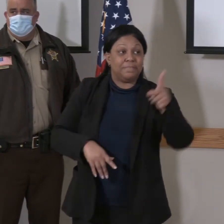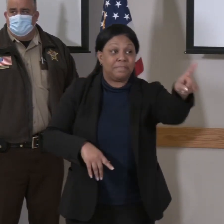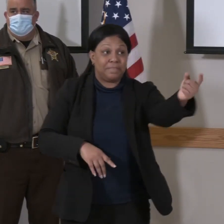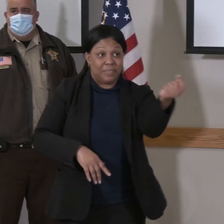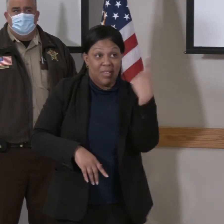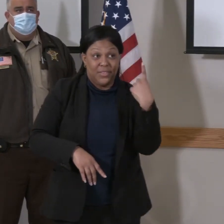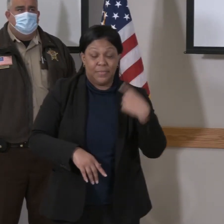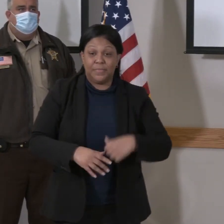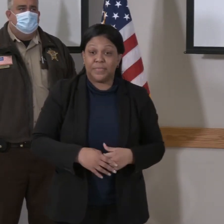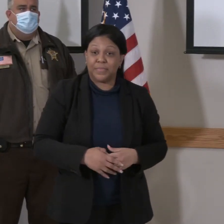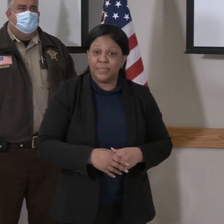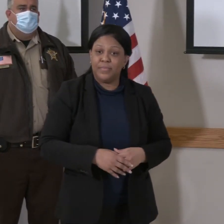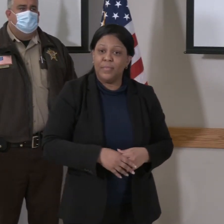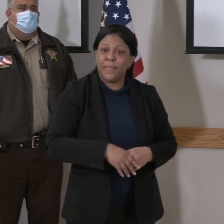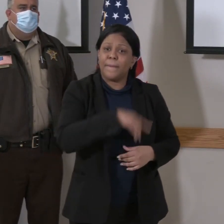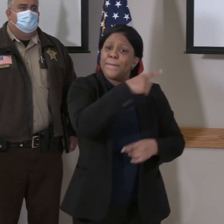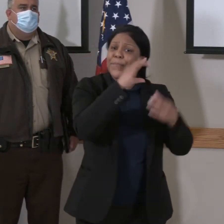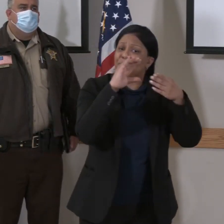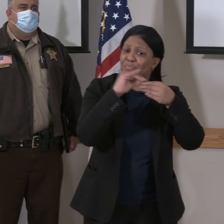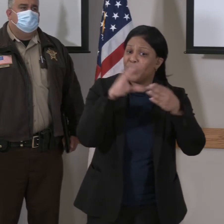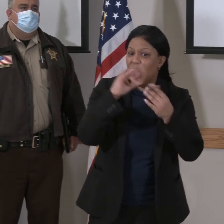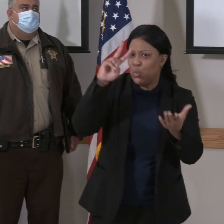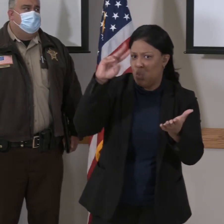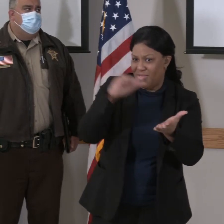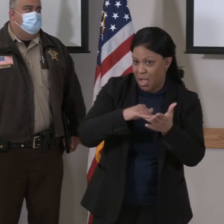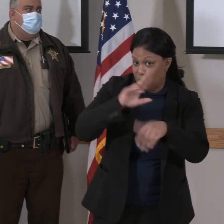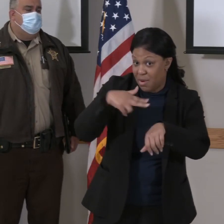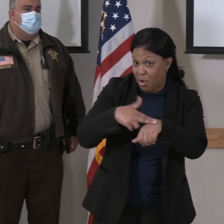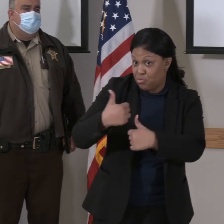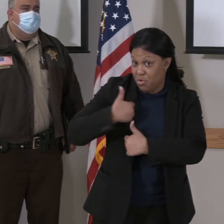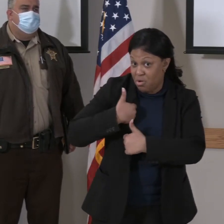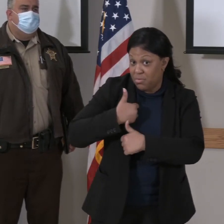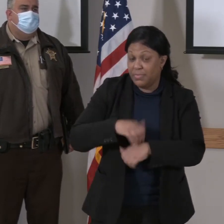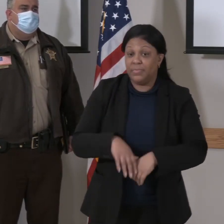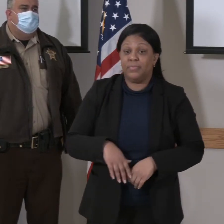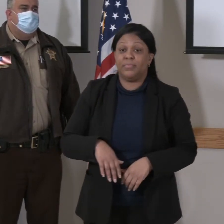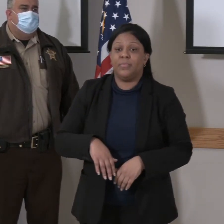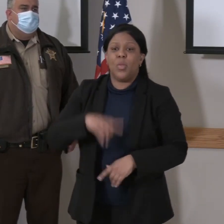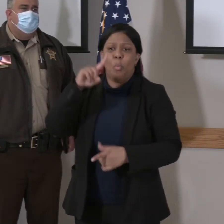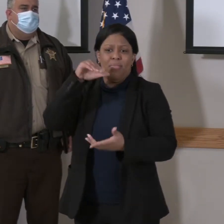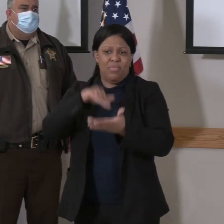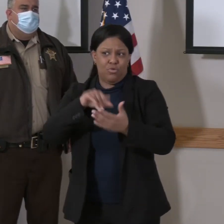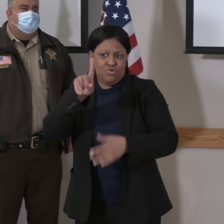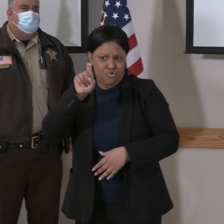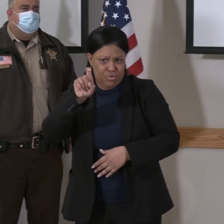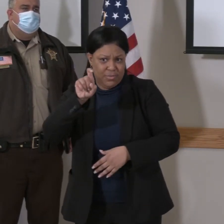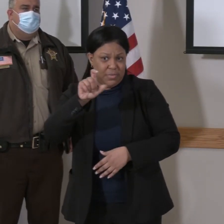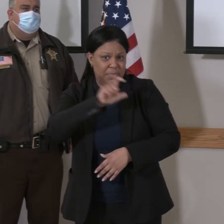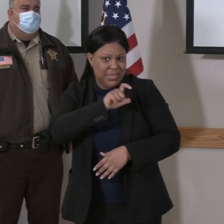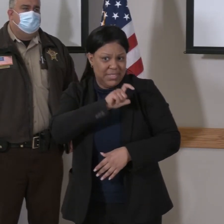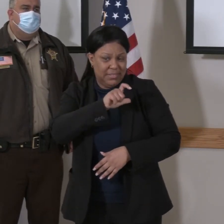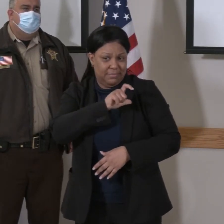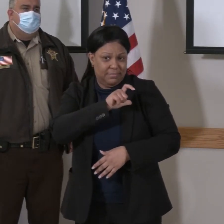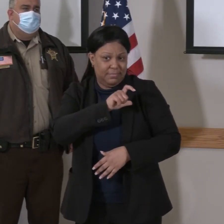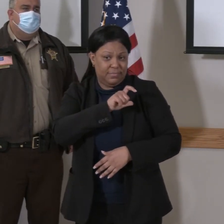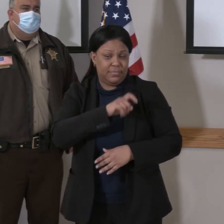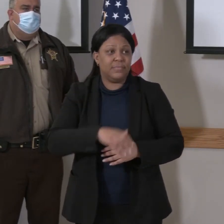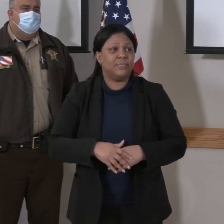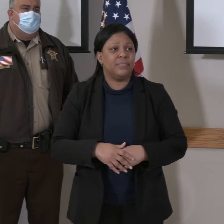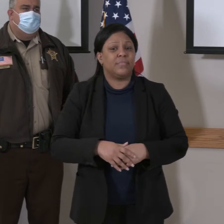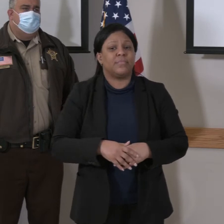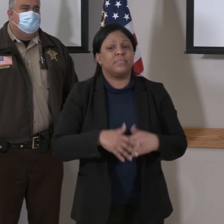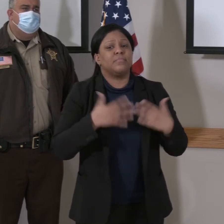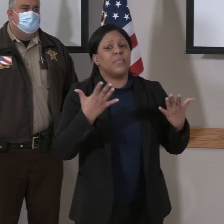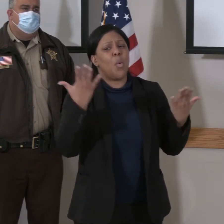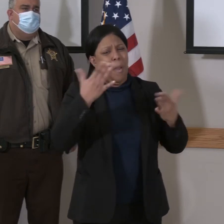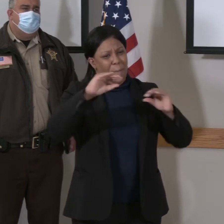National Guard members, 1,100 police officers, at the peak, as the mayor was saying this morning, what percentage will be here